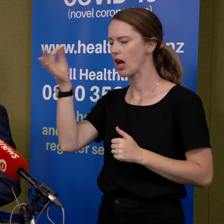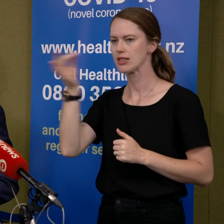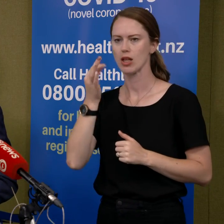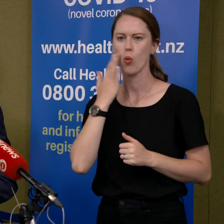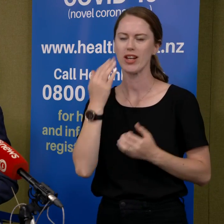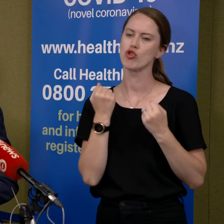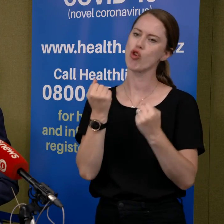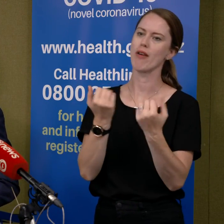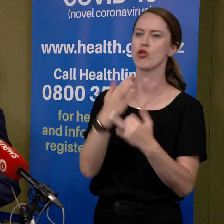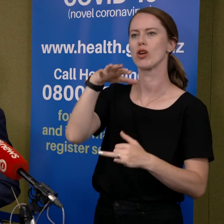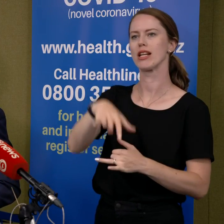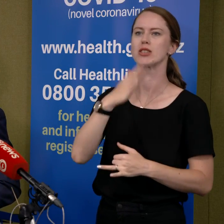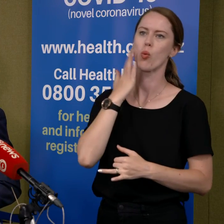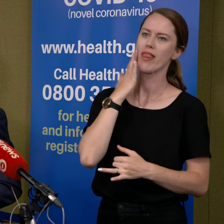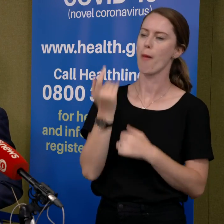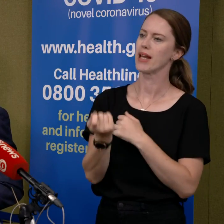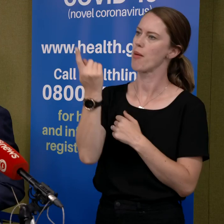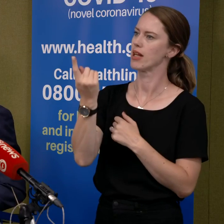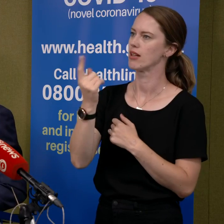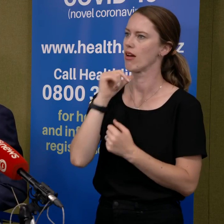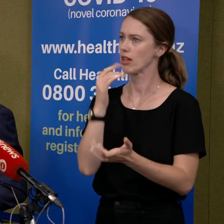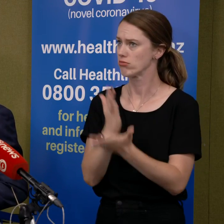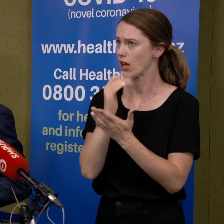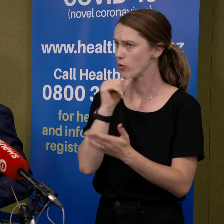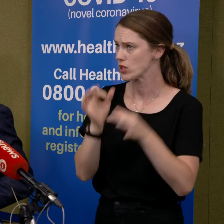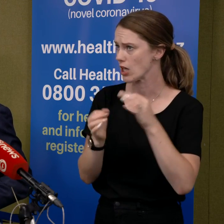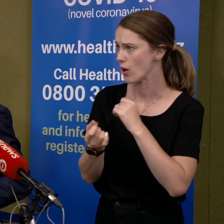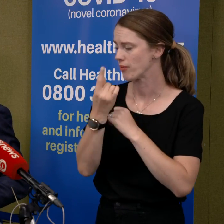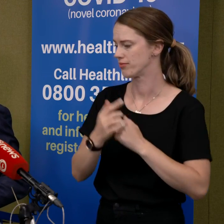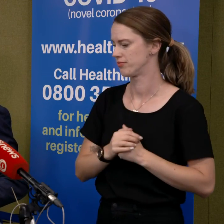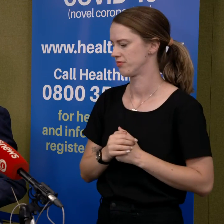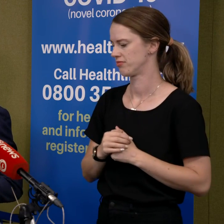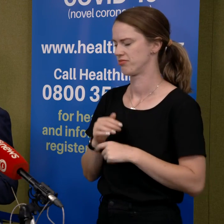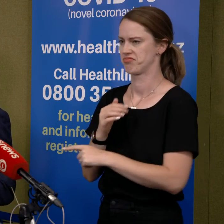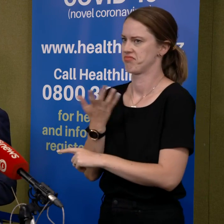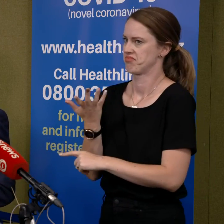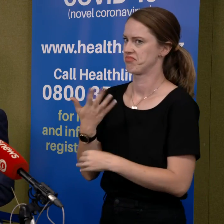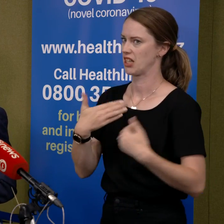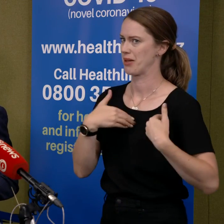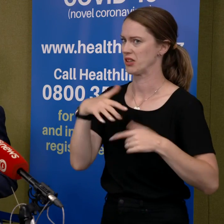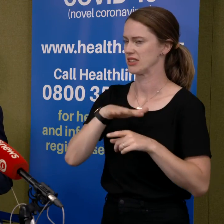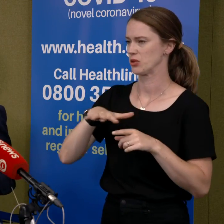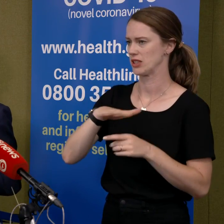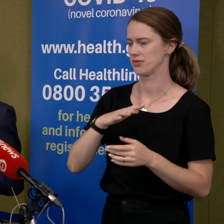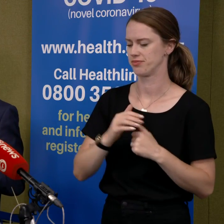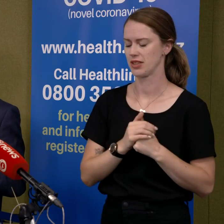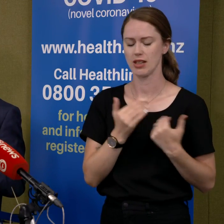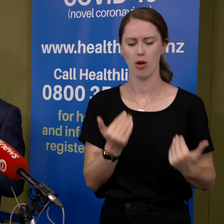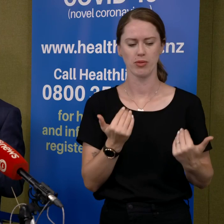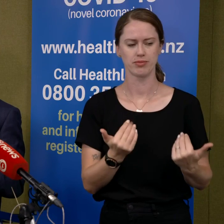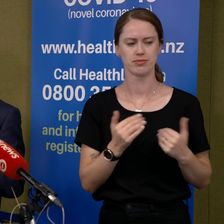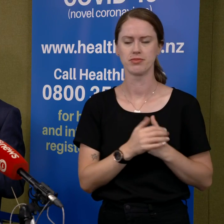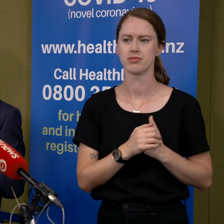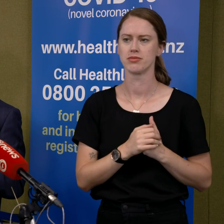these drive-through clinics, if you do confirm or if you decide to roll them out? It will depend on the situation. Really what we're doing now